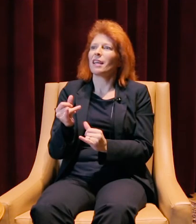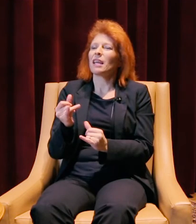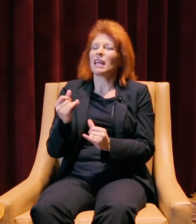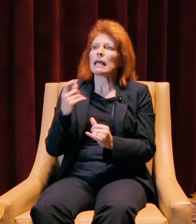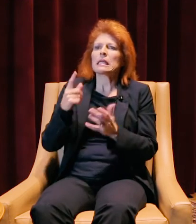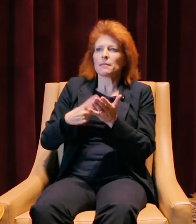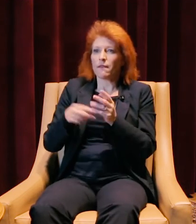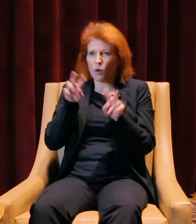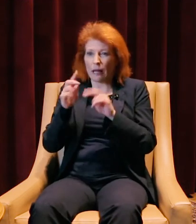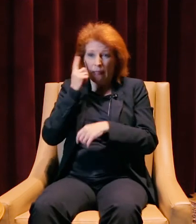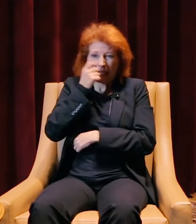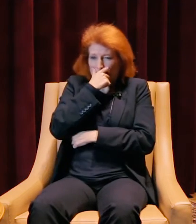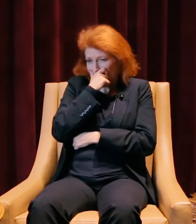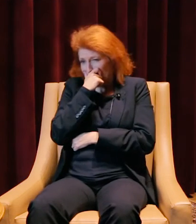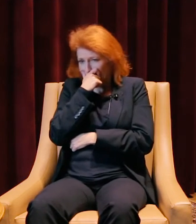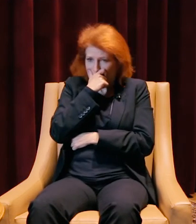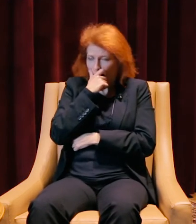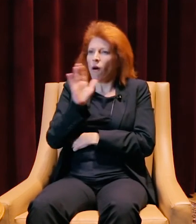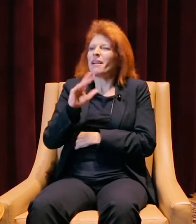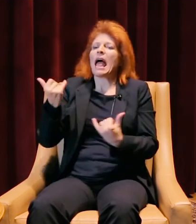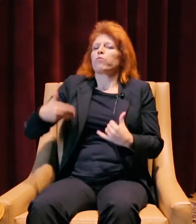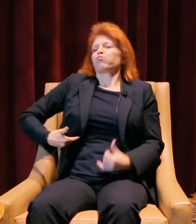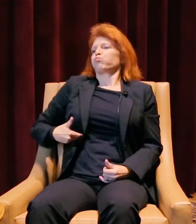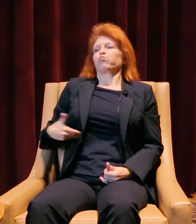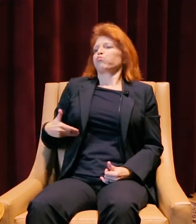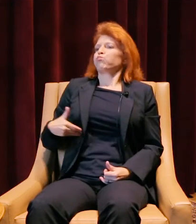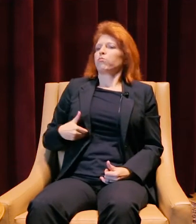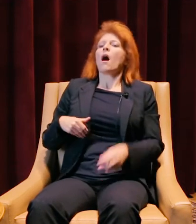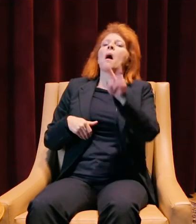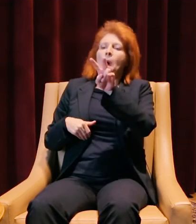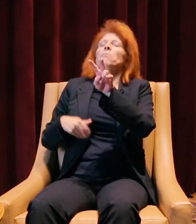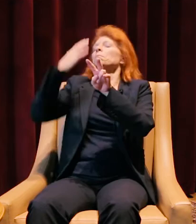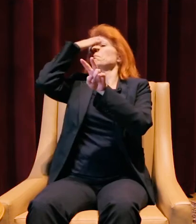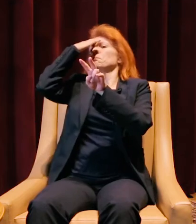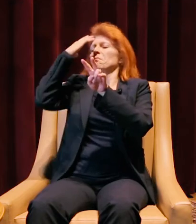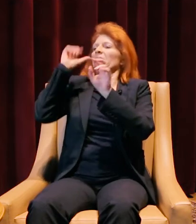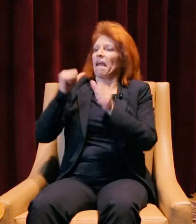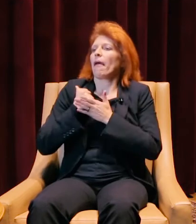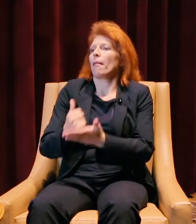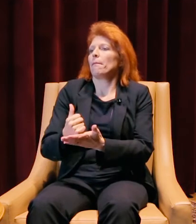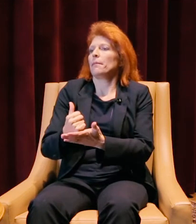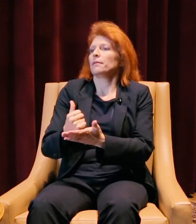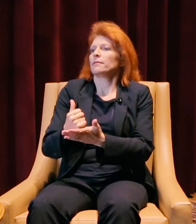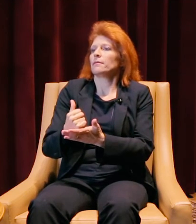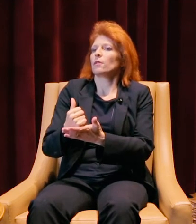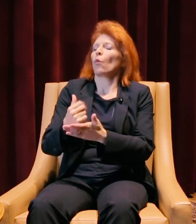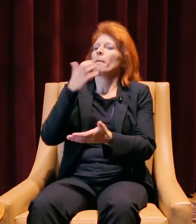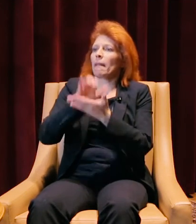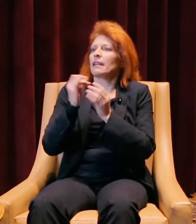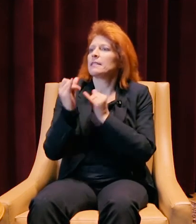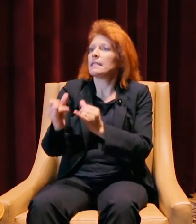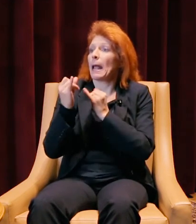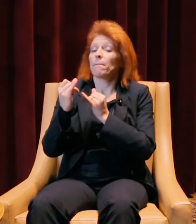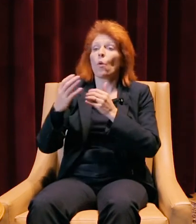have to think about. It almost becomes intuitive as to how I can help them improve what they do, either